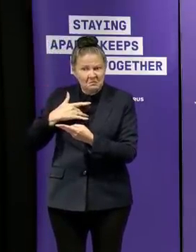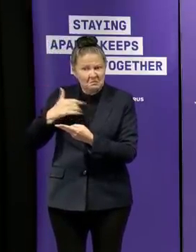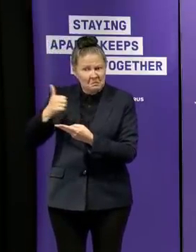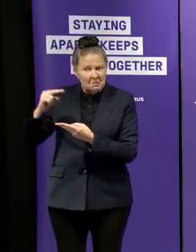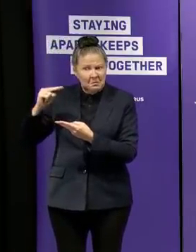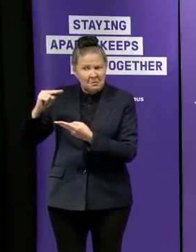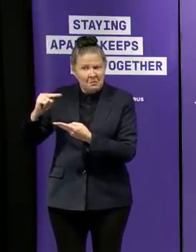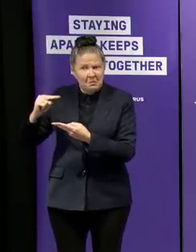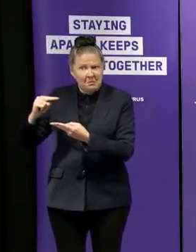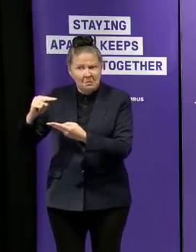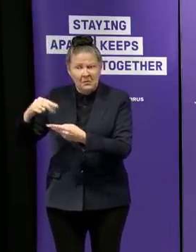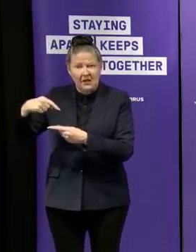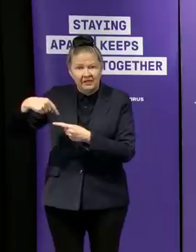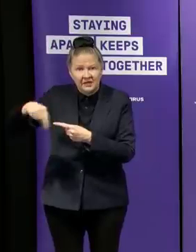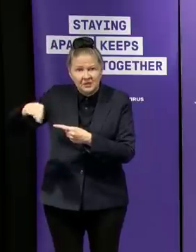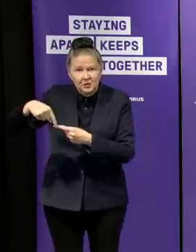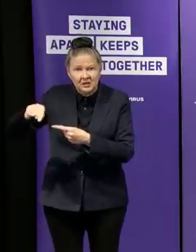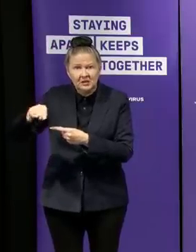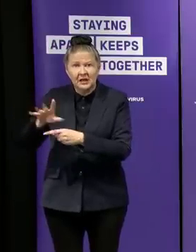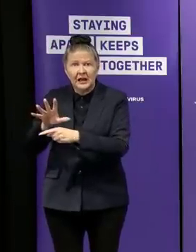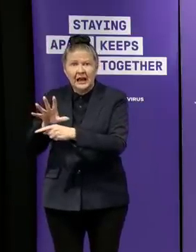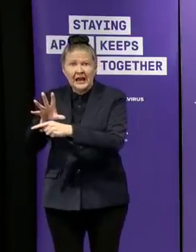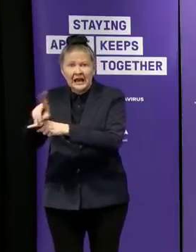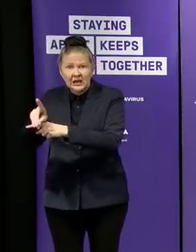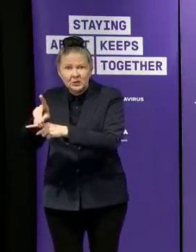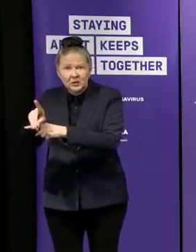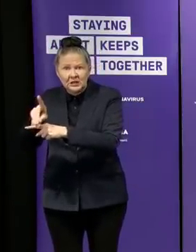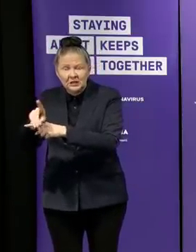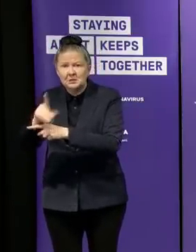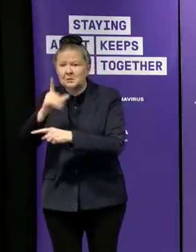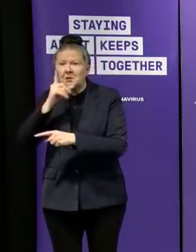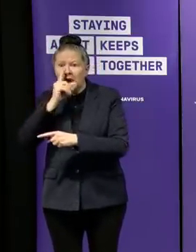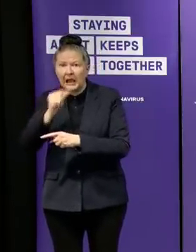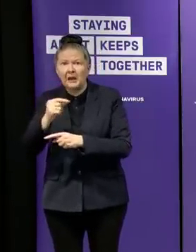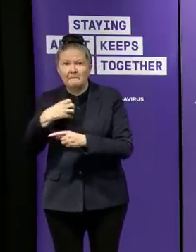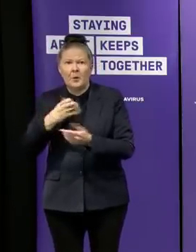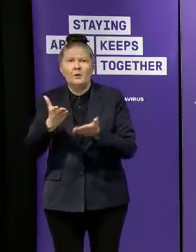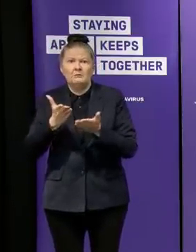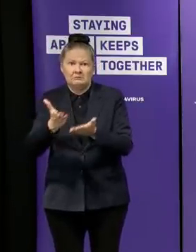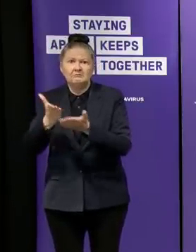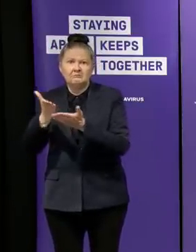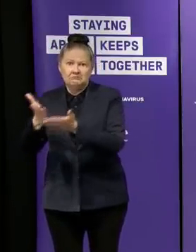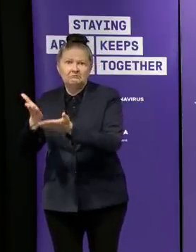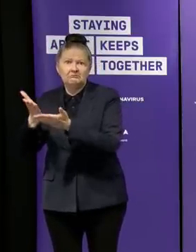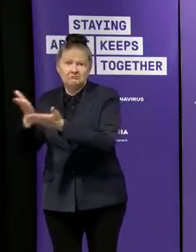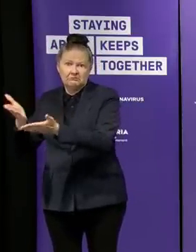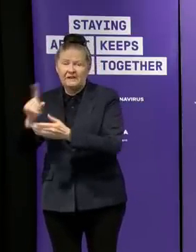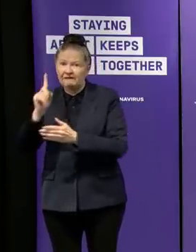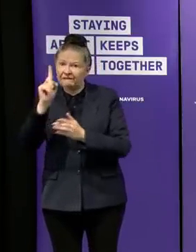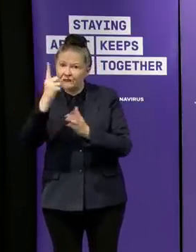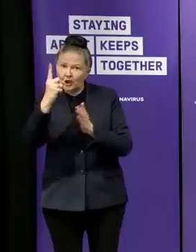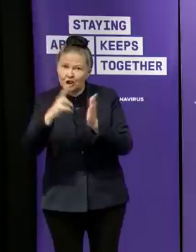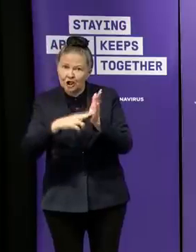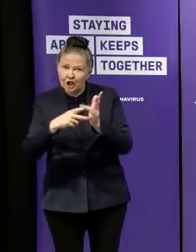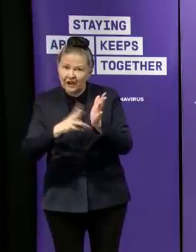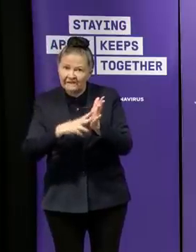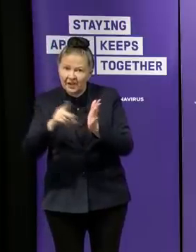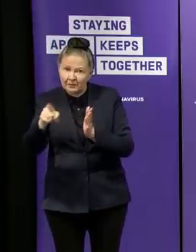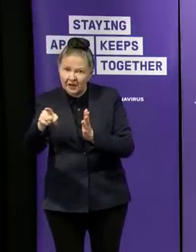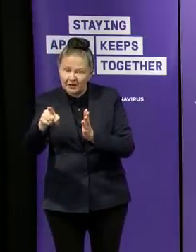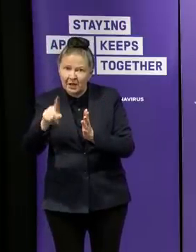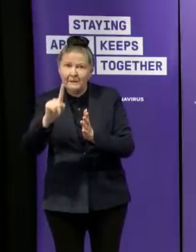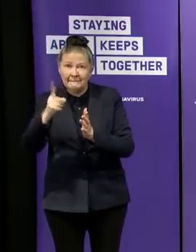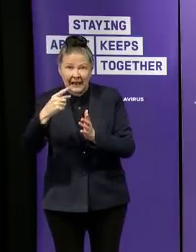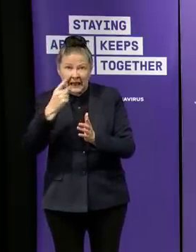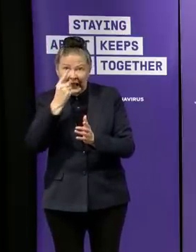the next, we will be able to take those steps no later than the 1st of November. There is an opportunity to bring that forward, but it's on